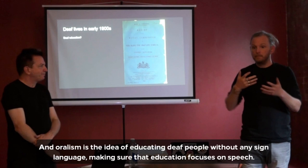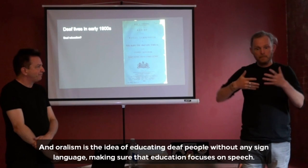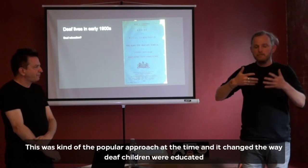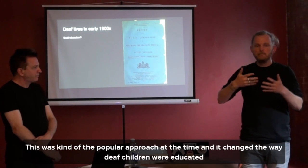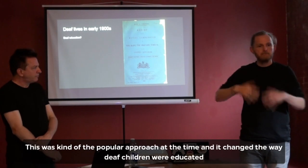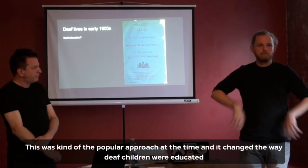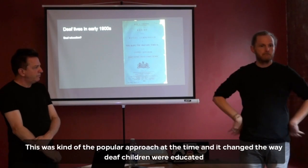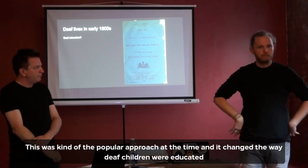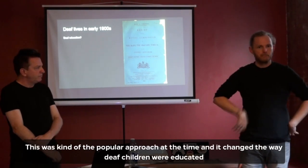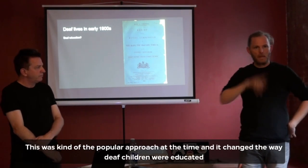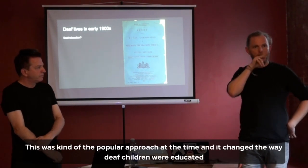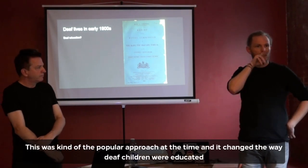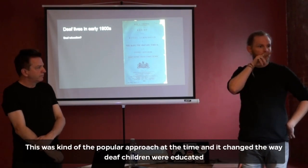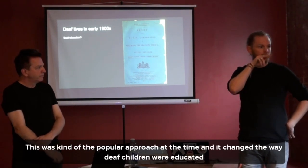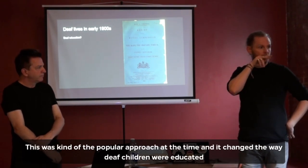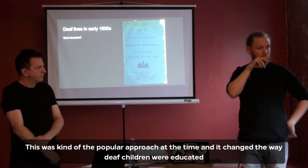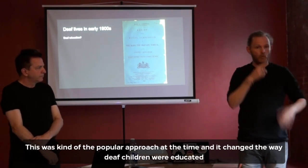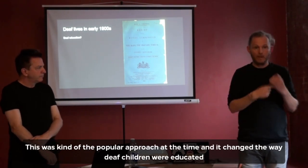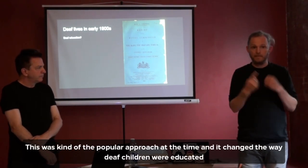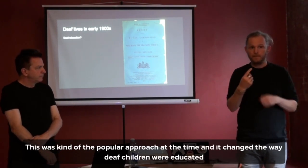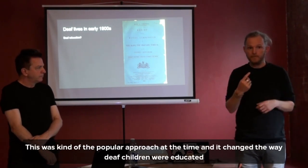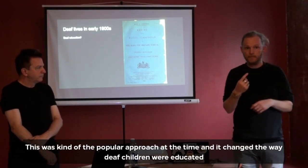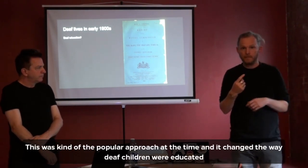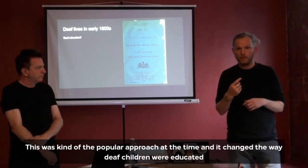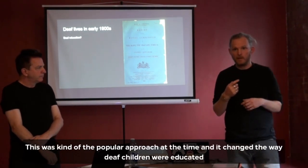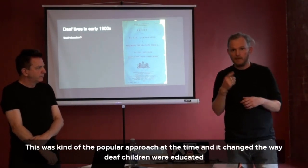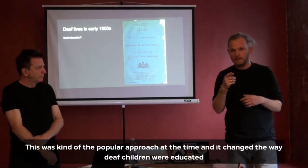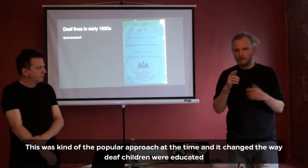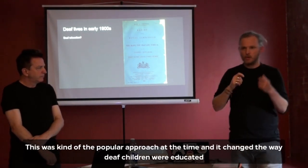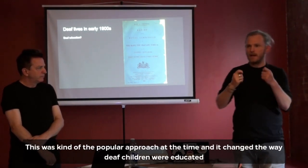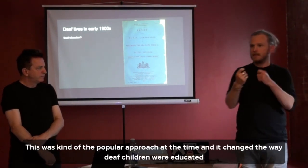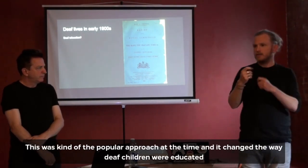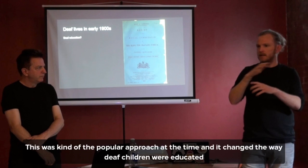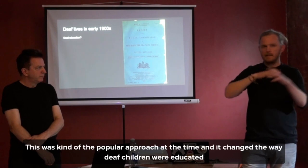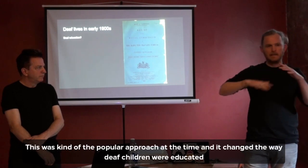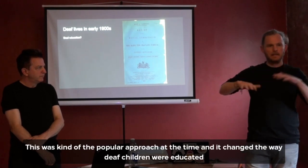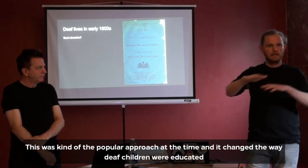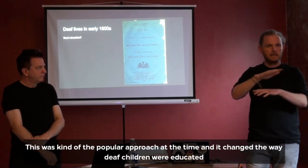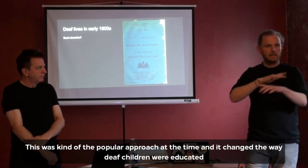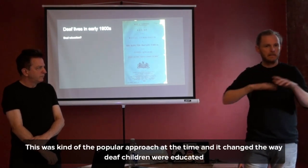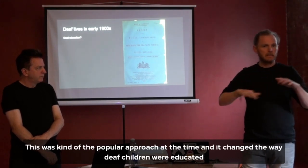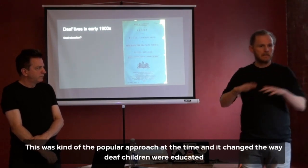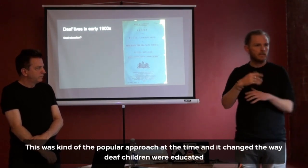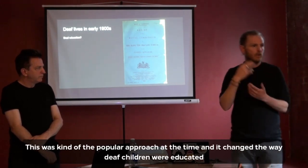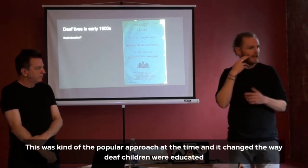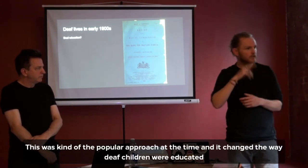and that came. This was kind of the popular approach at the time, and became popular at the